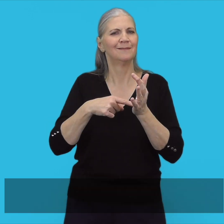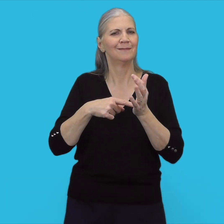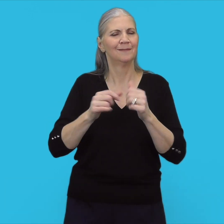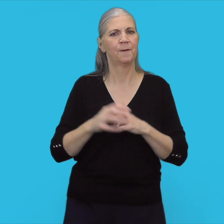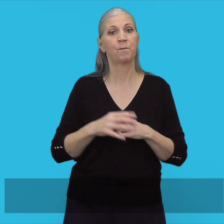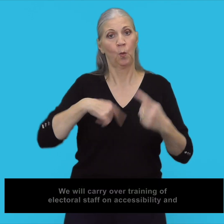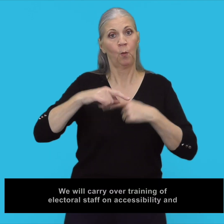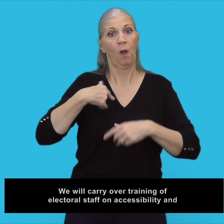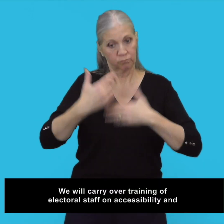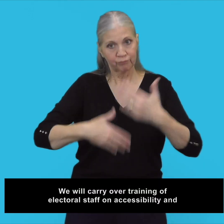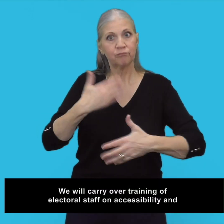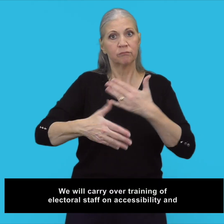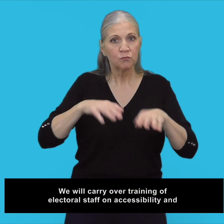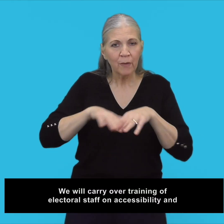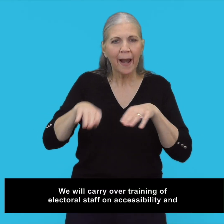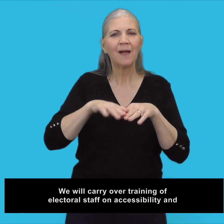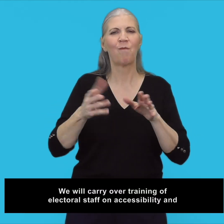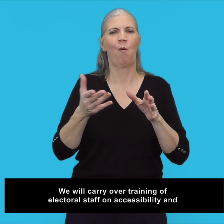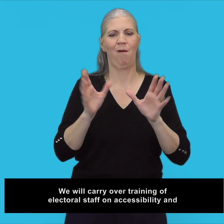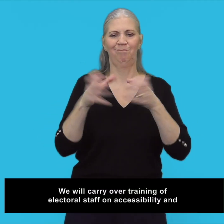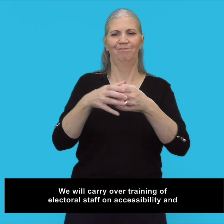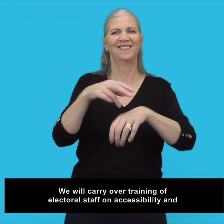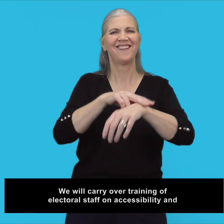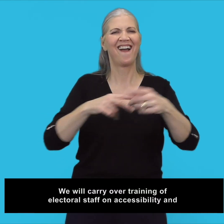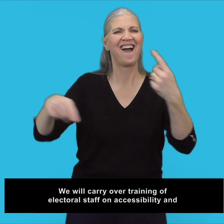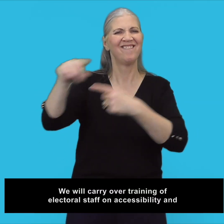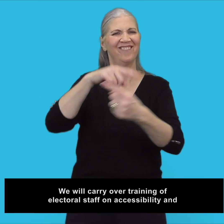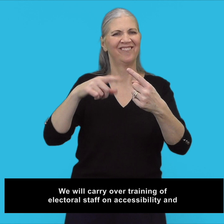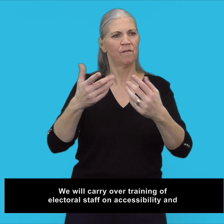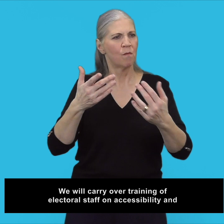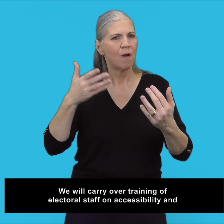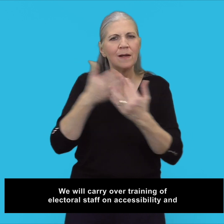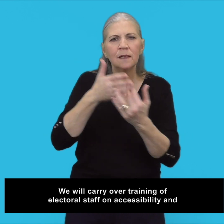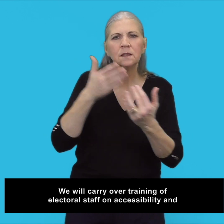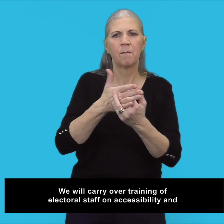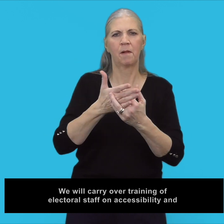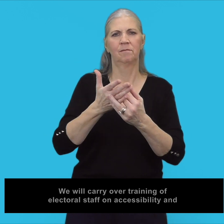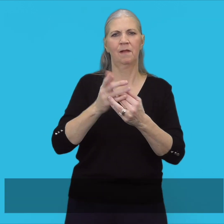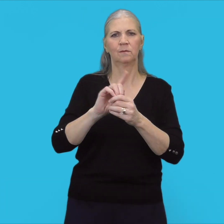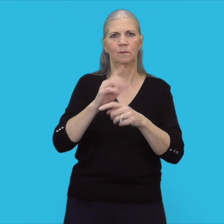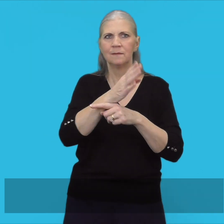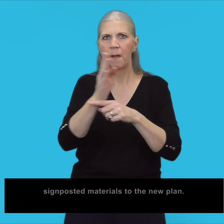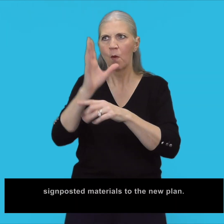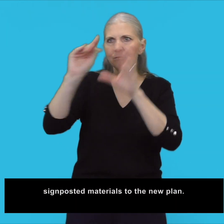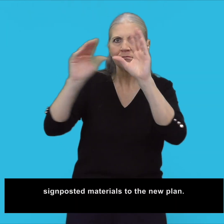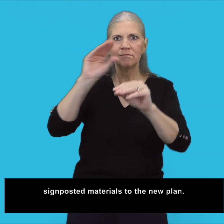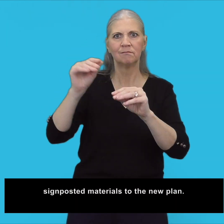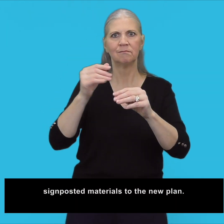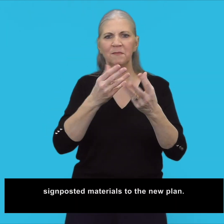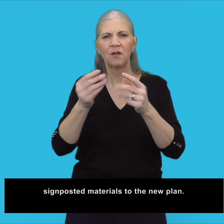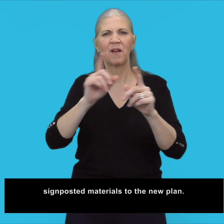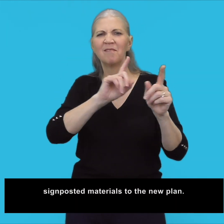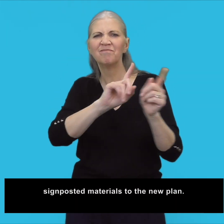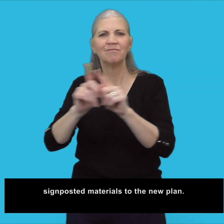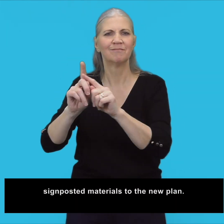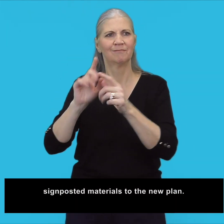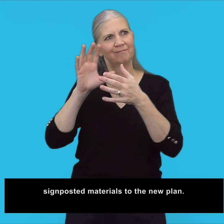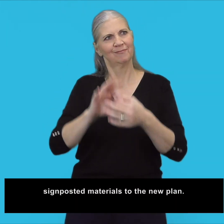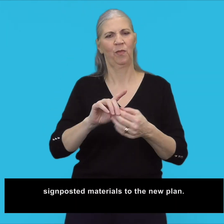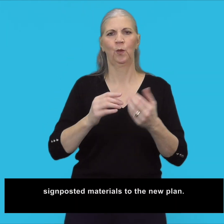We will carry over training of electoral staff on accessibility and signposted materials to the new plan.